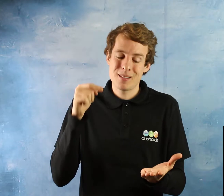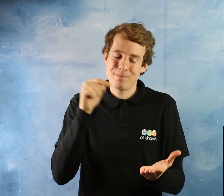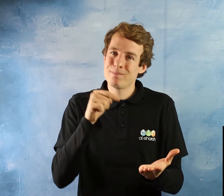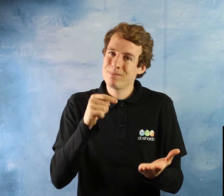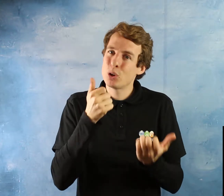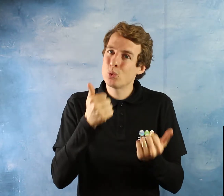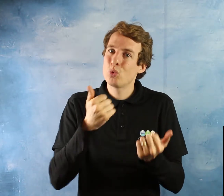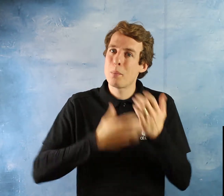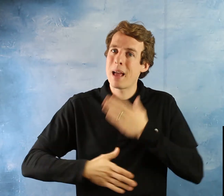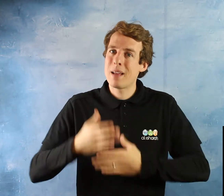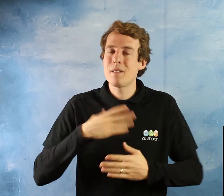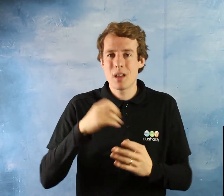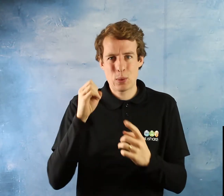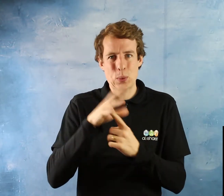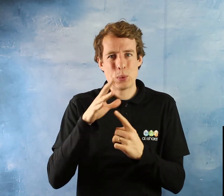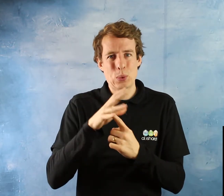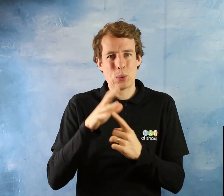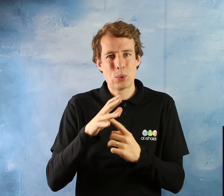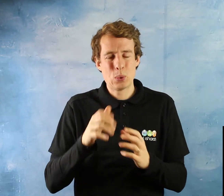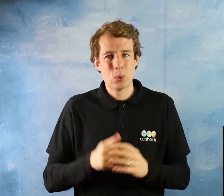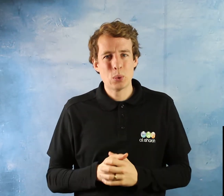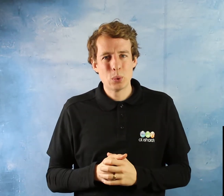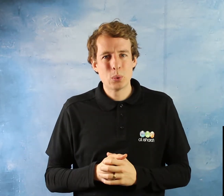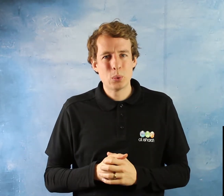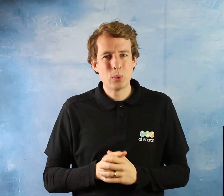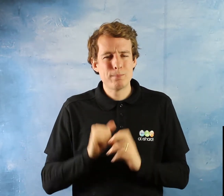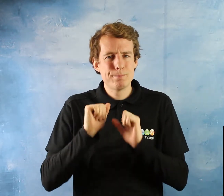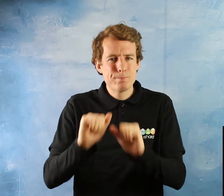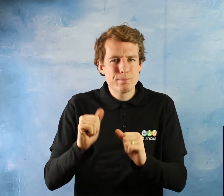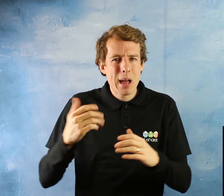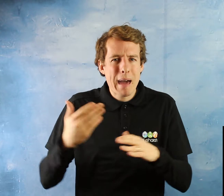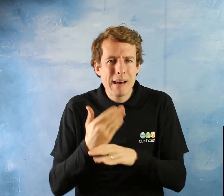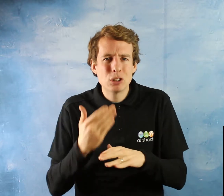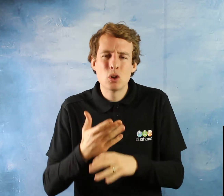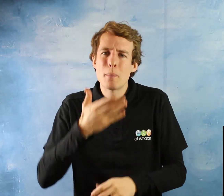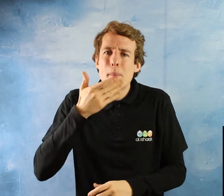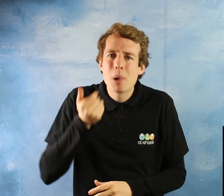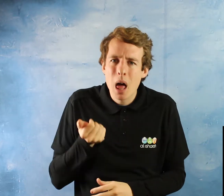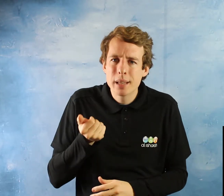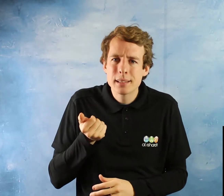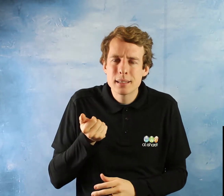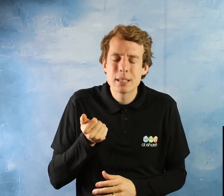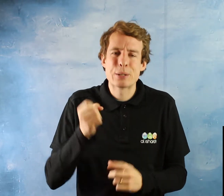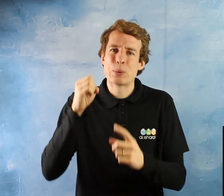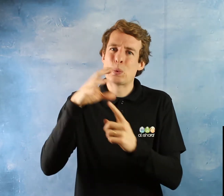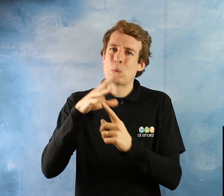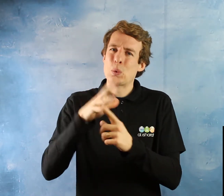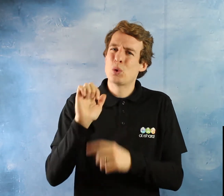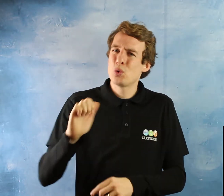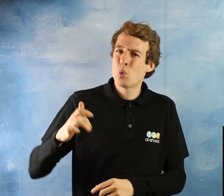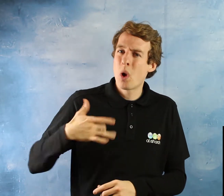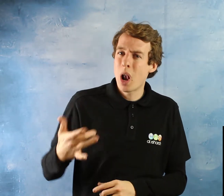How we deal with other people. Our adab, our etiquettes, our good mannerism in our life. These are very important